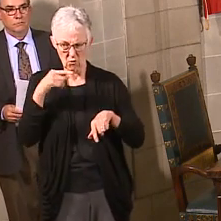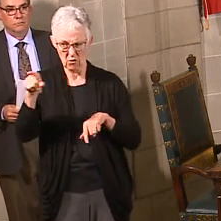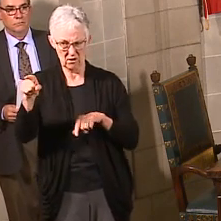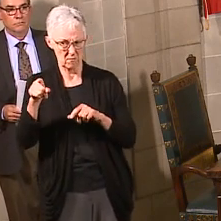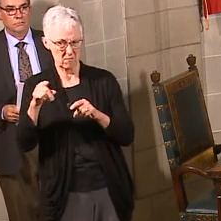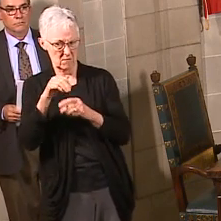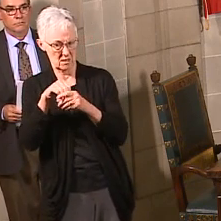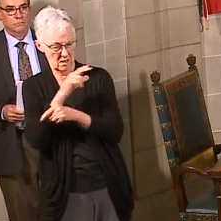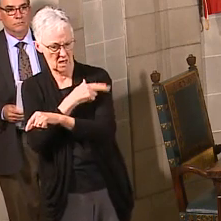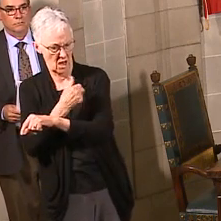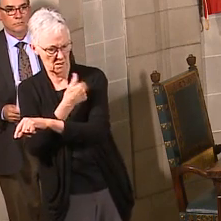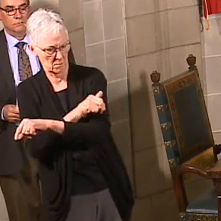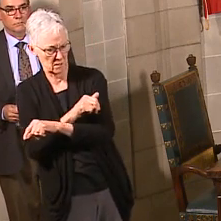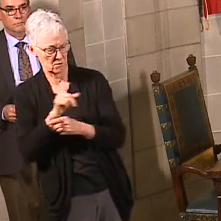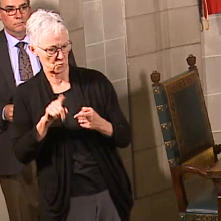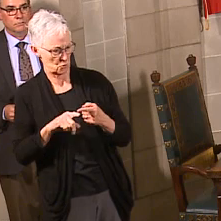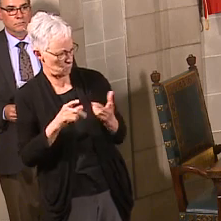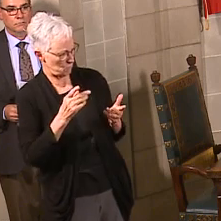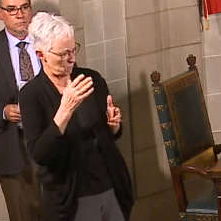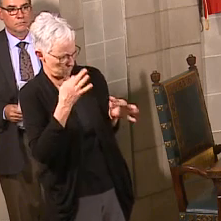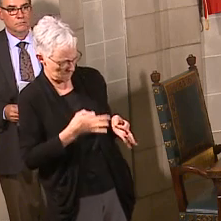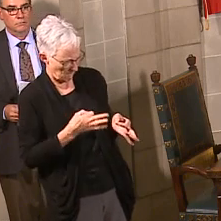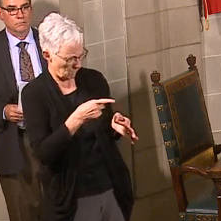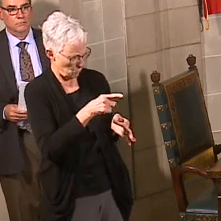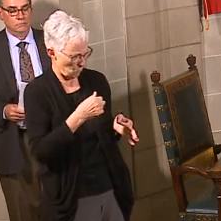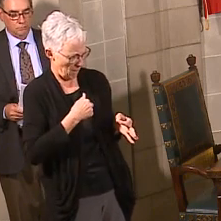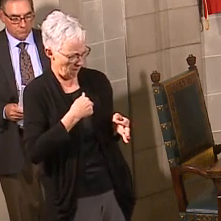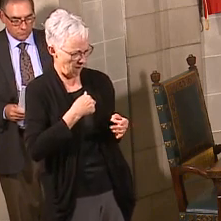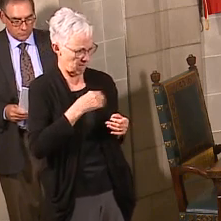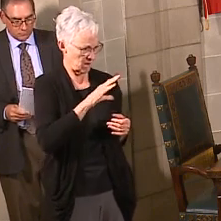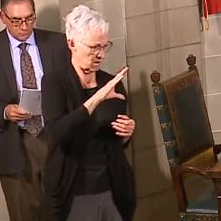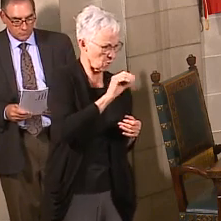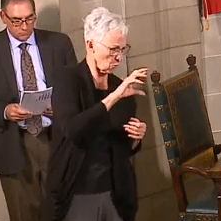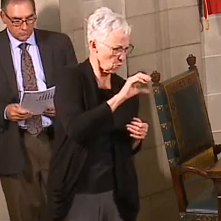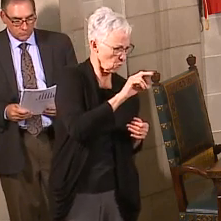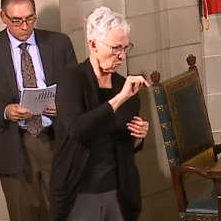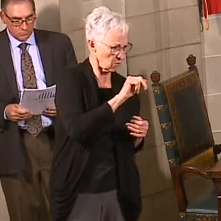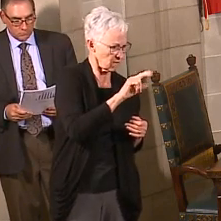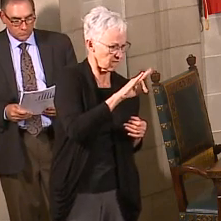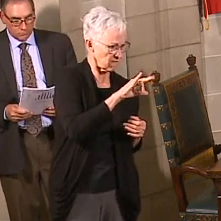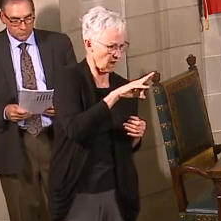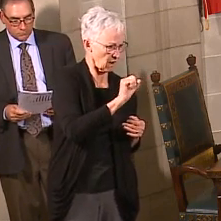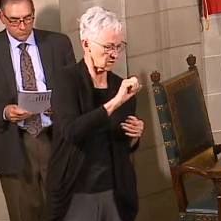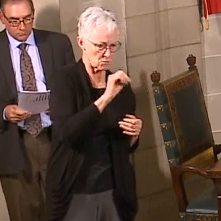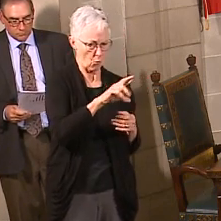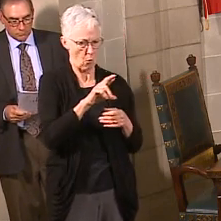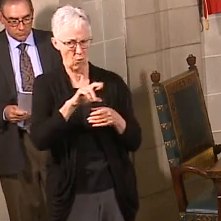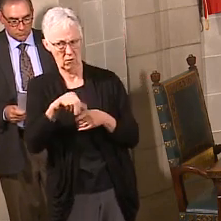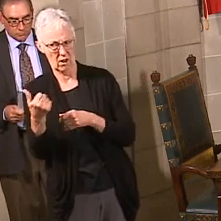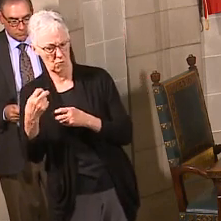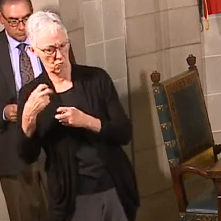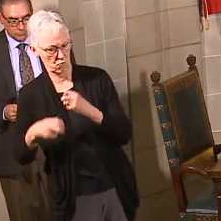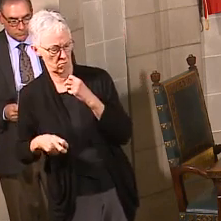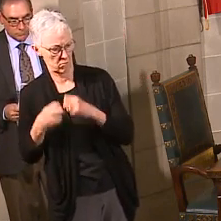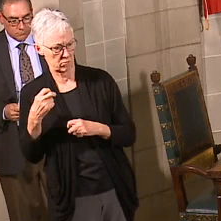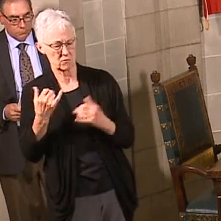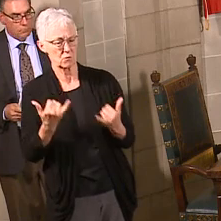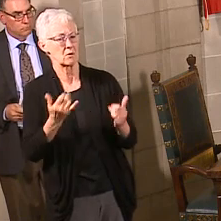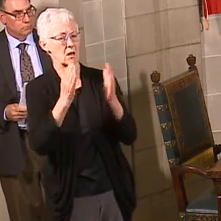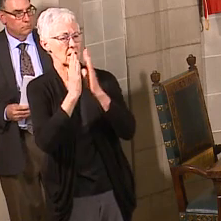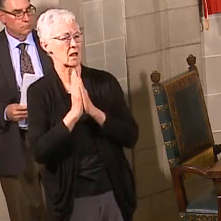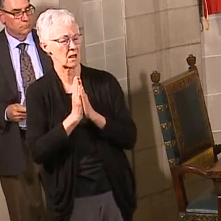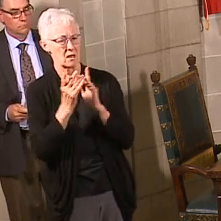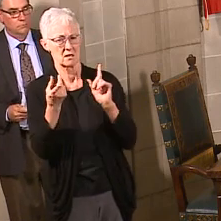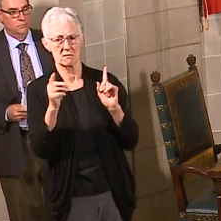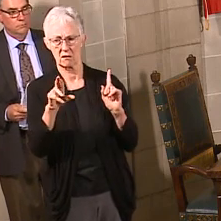the ability for you to get treatment if you've got coronavirus. It basically makes it harder. And so with that, I'd like to call up Dr. Antone,